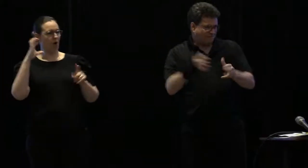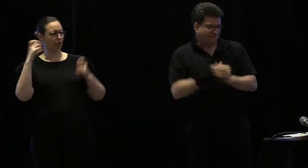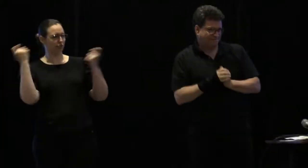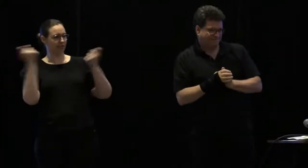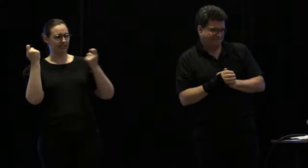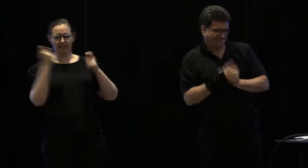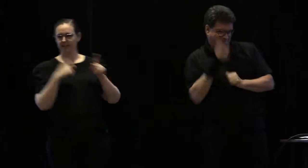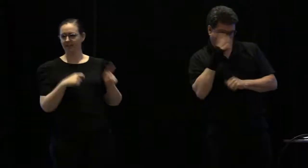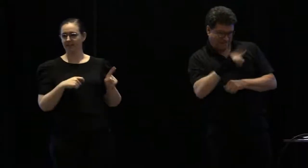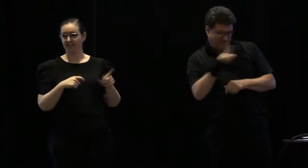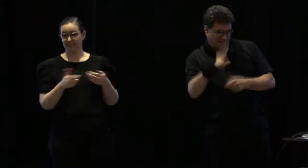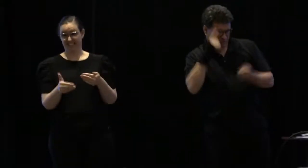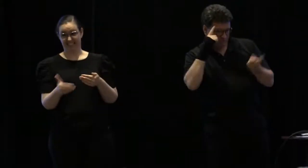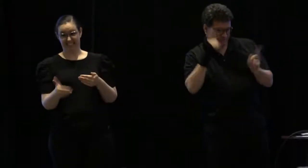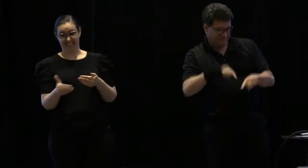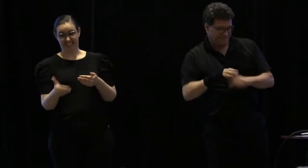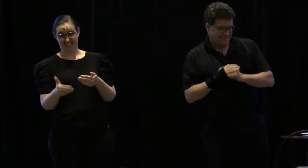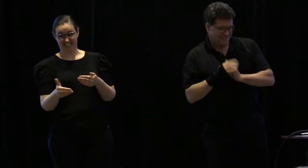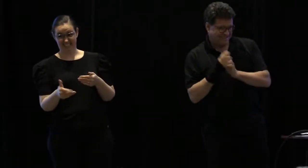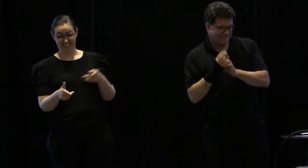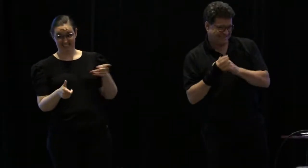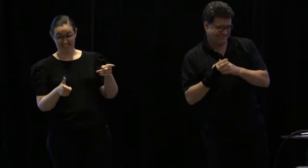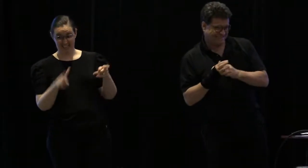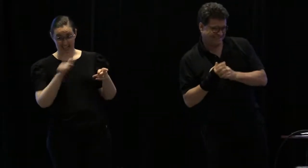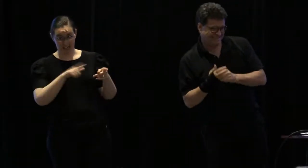a celebration